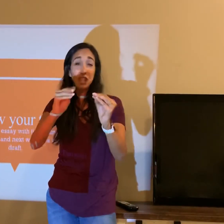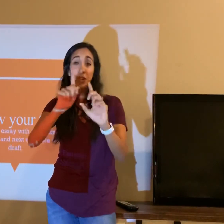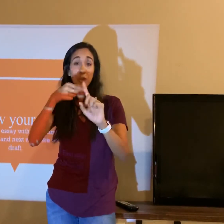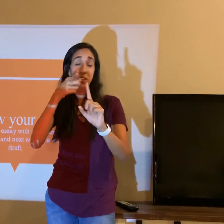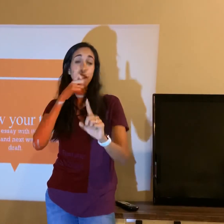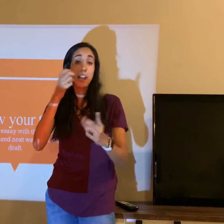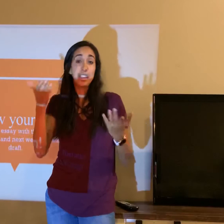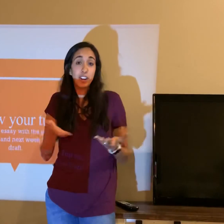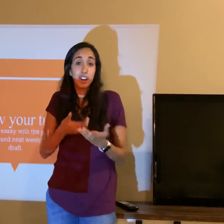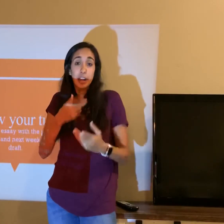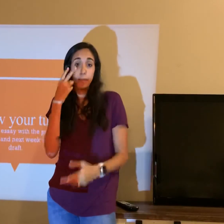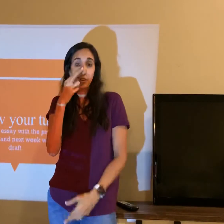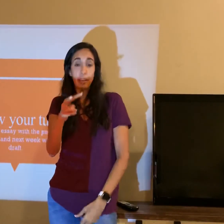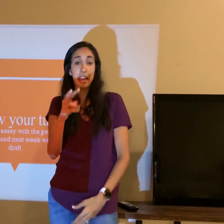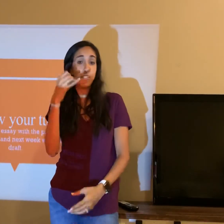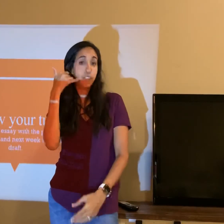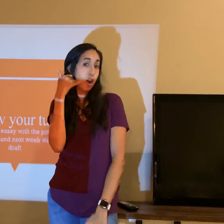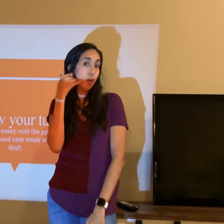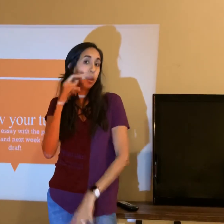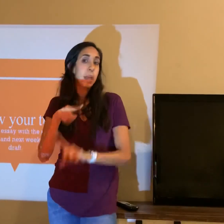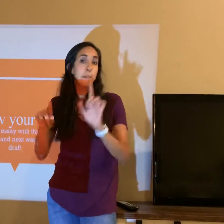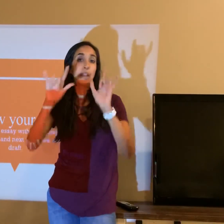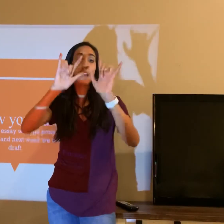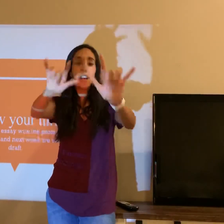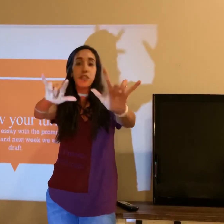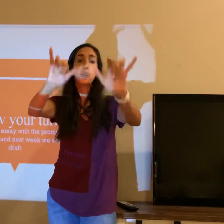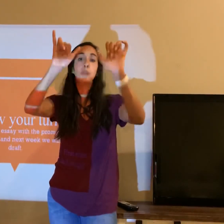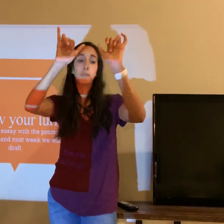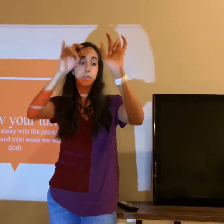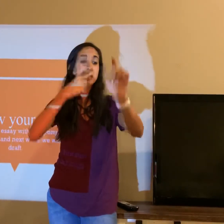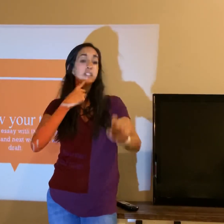you when you're not here and I'm looking at a phone, but love you, miss